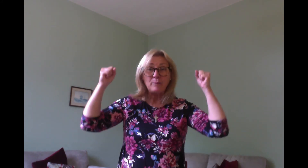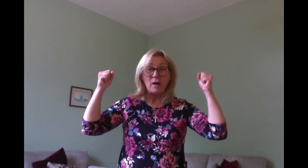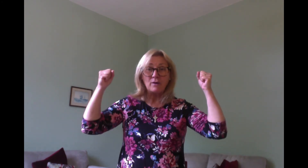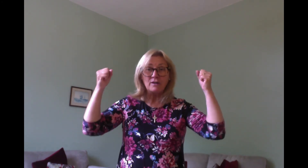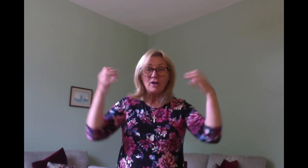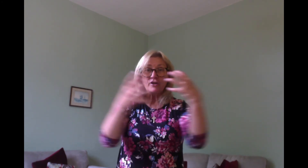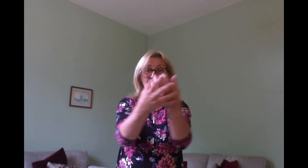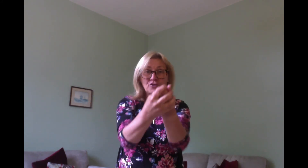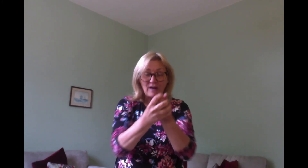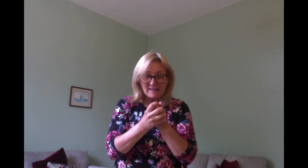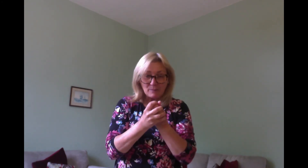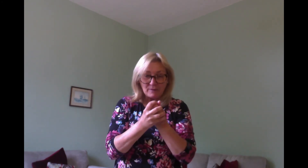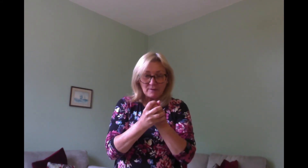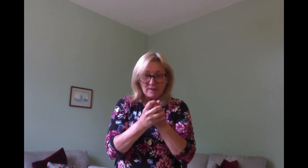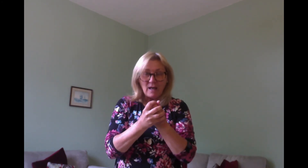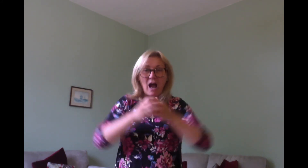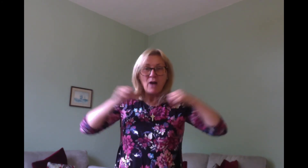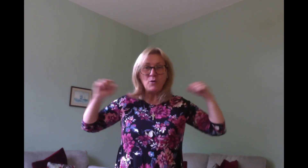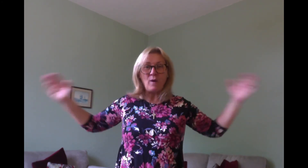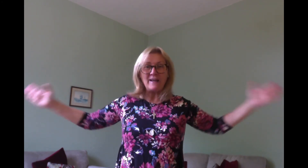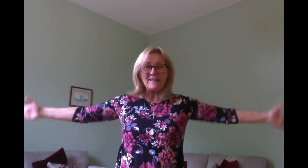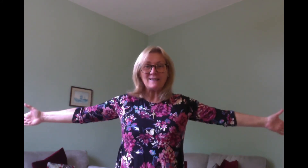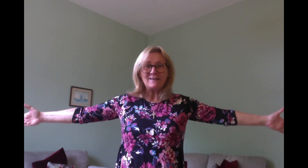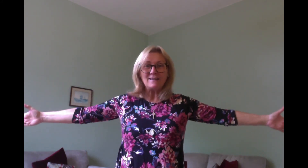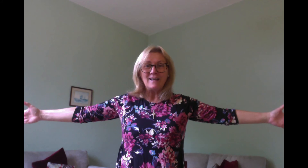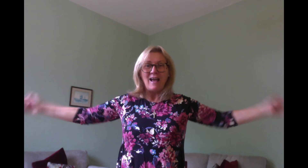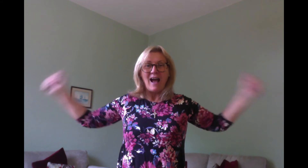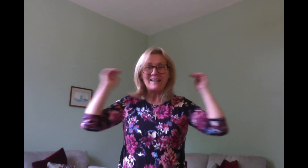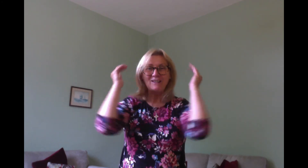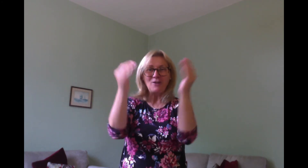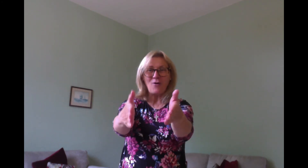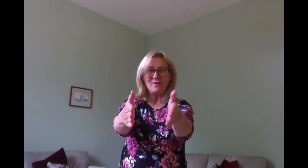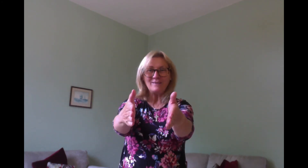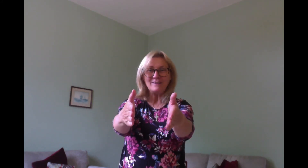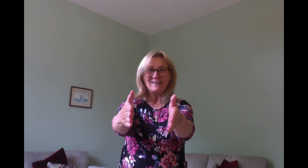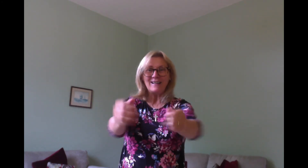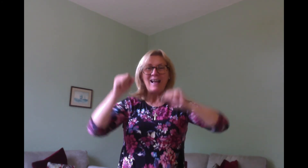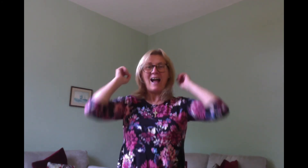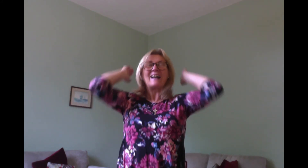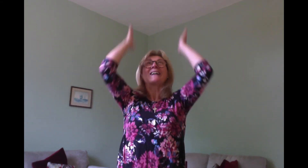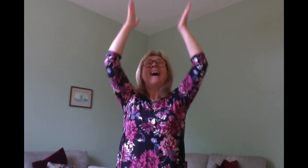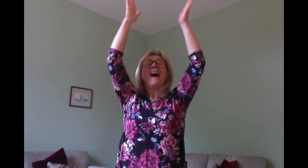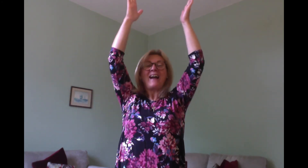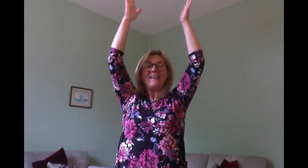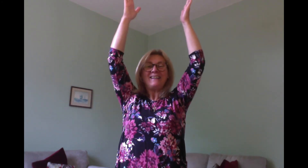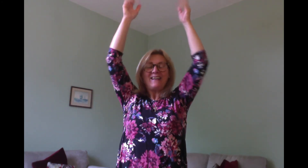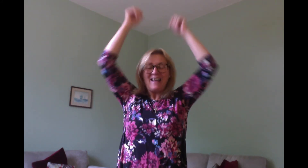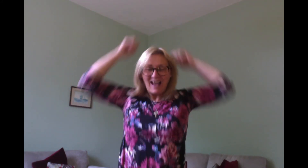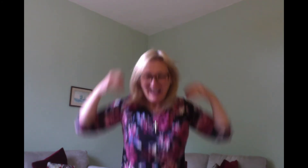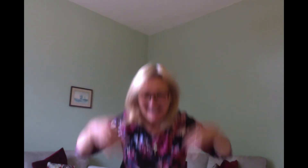power to grasp how wide and long and high and